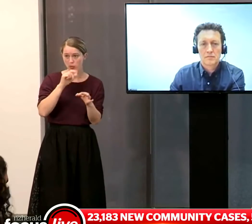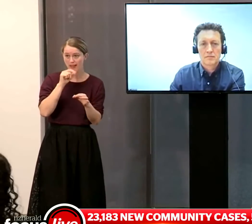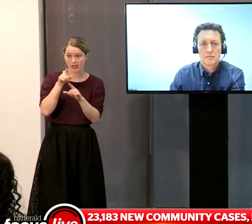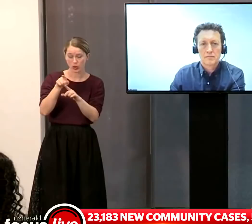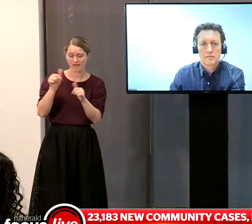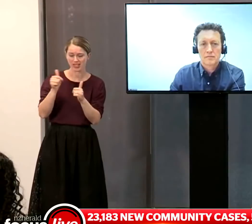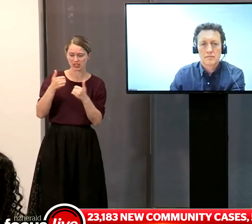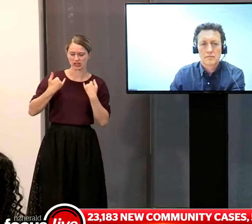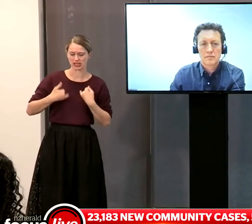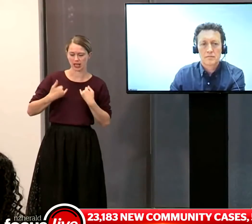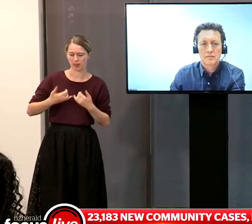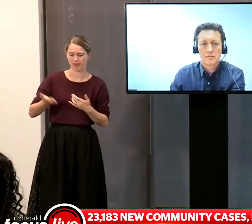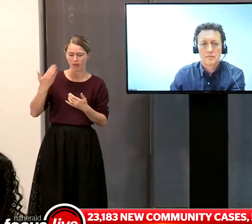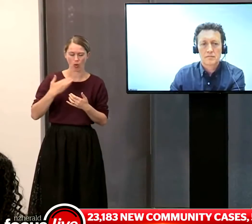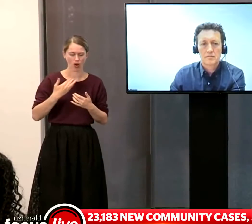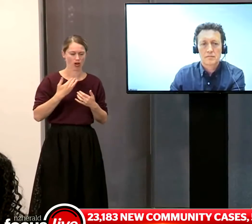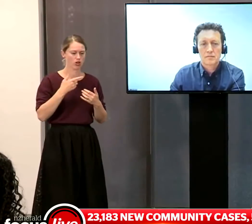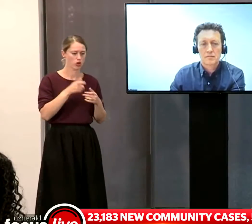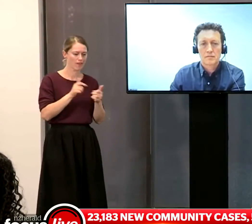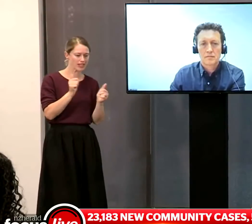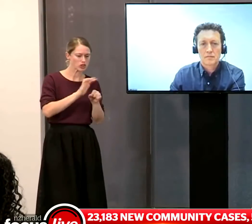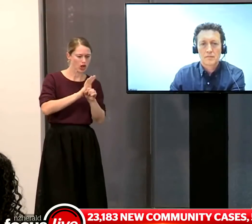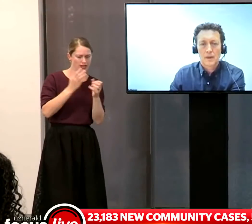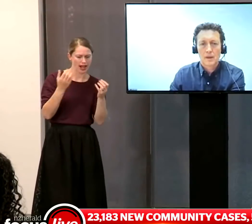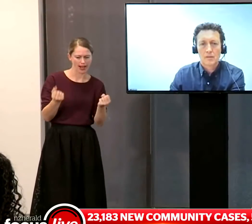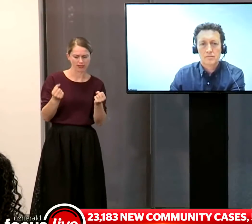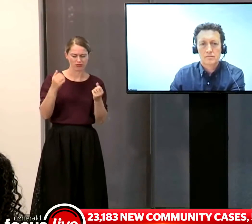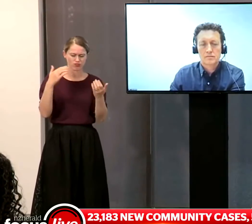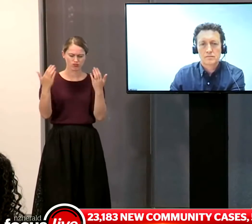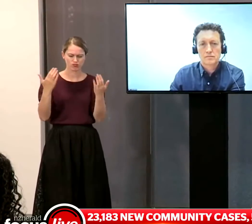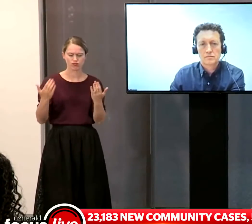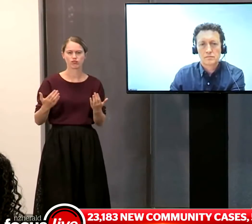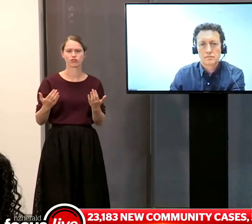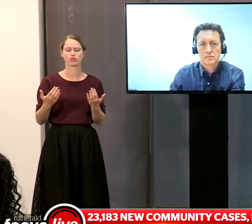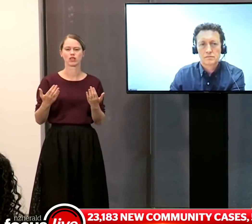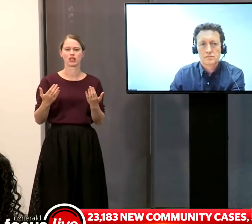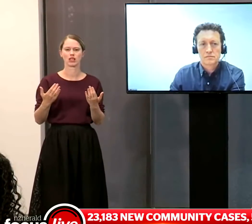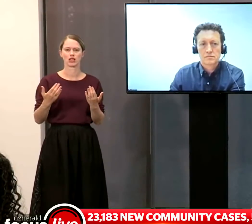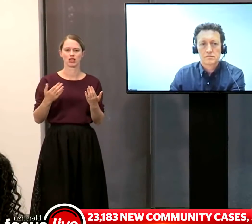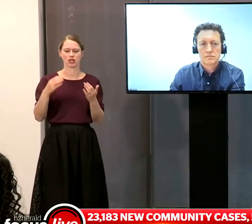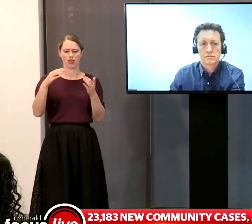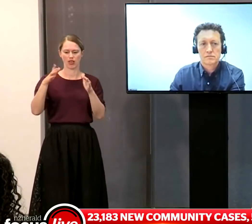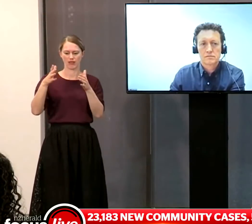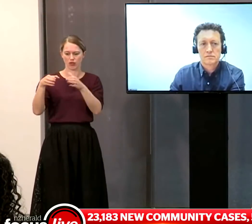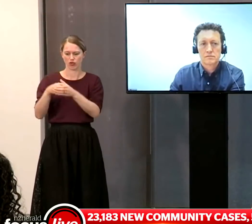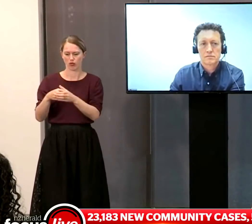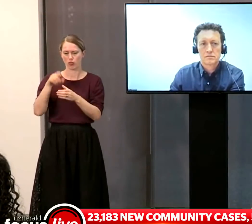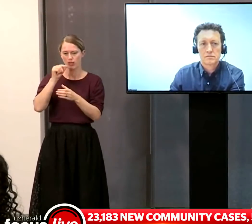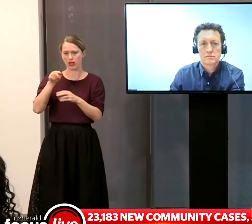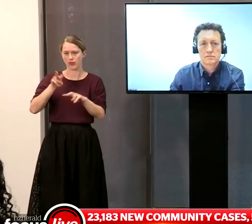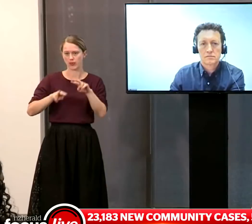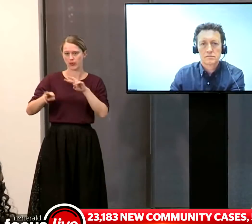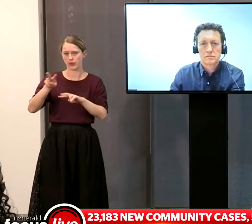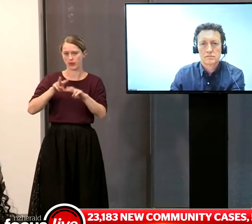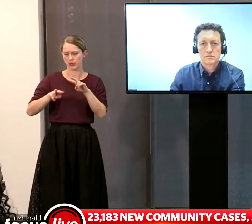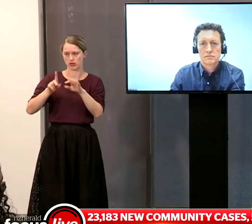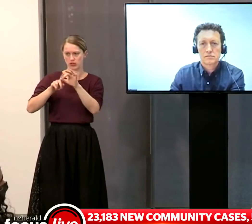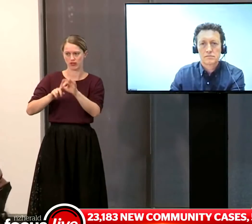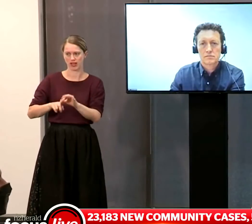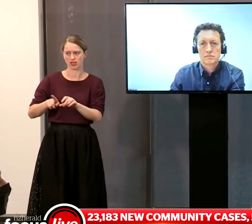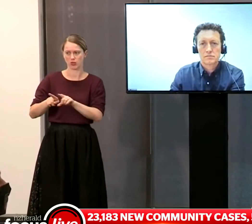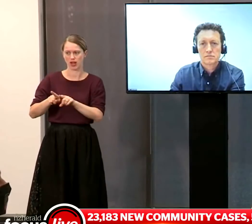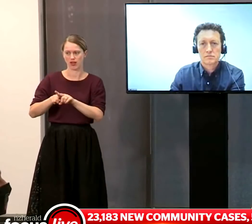had symptoms and or had a positive test, and do certainly for a subset of those to do a seroprevalence survey as well.